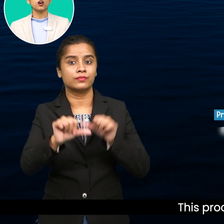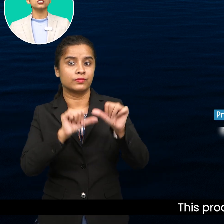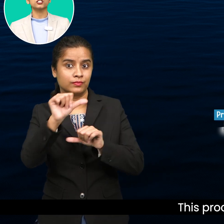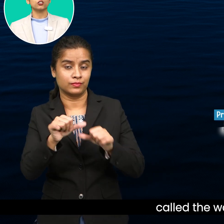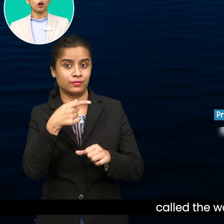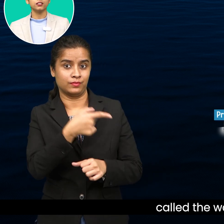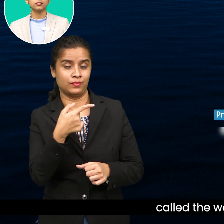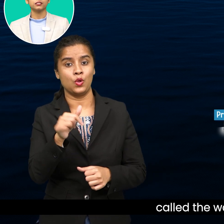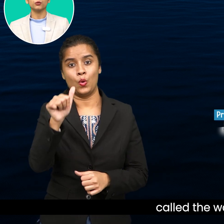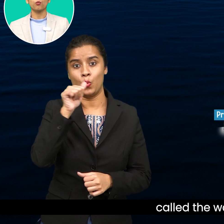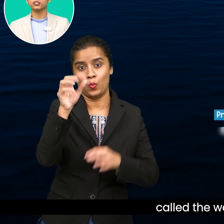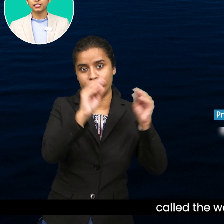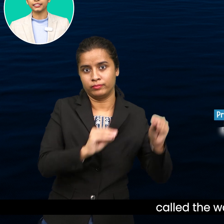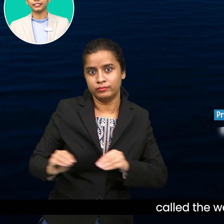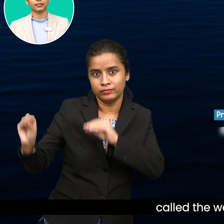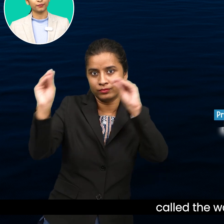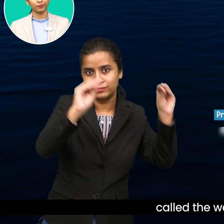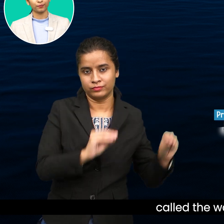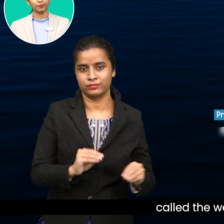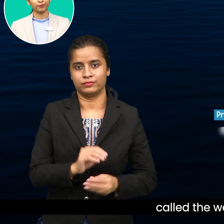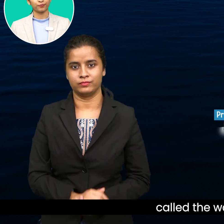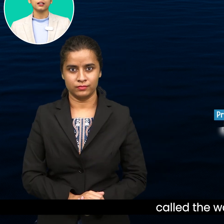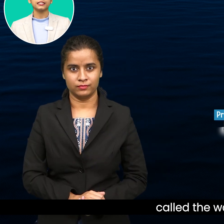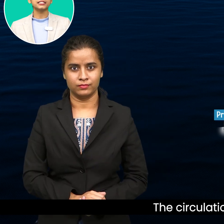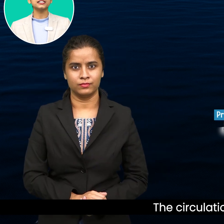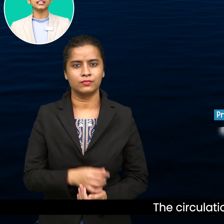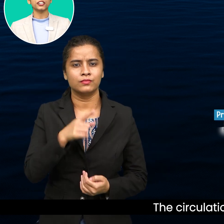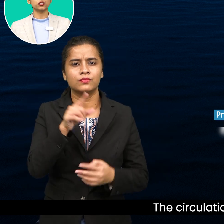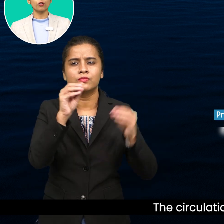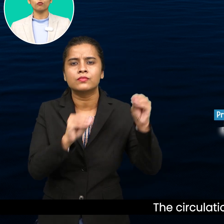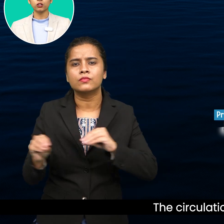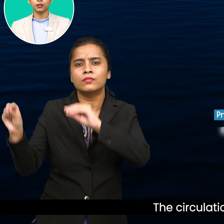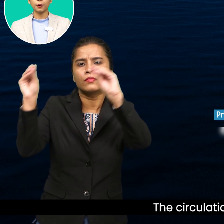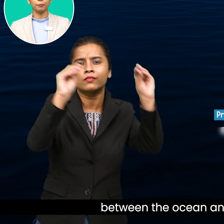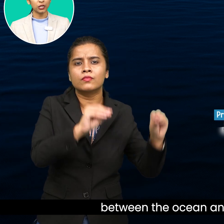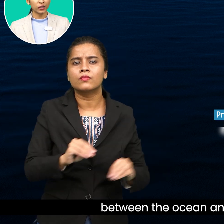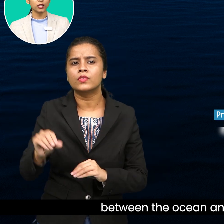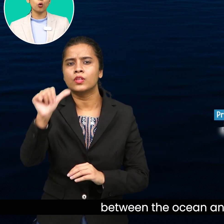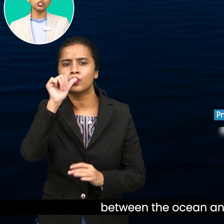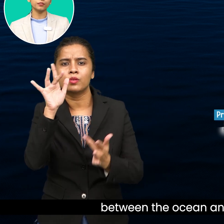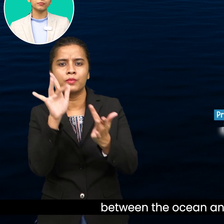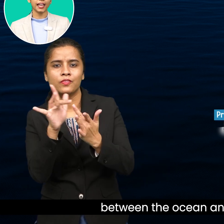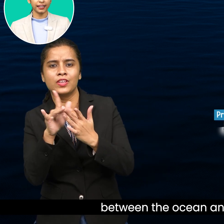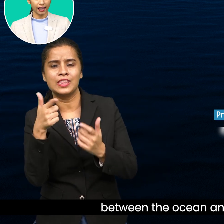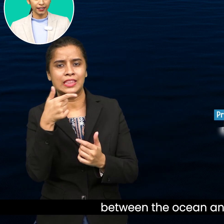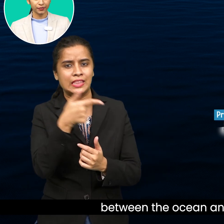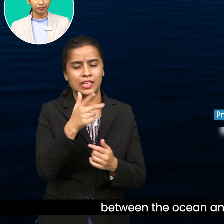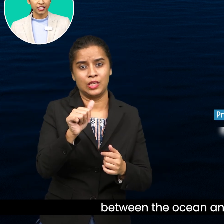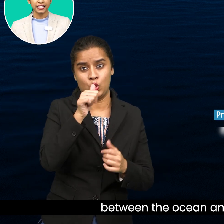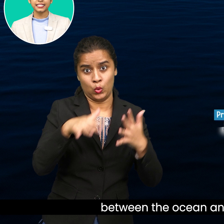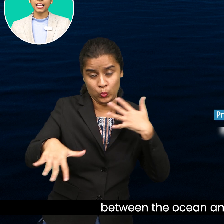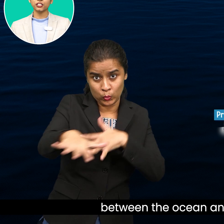This process is called the water cycle. The circulation of water between the ocean and